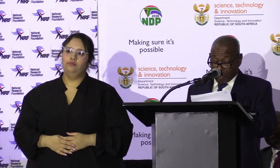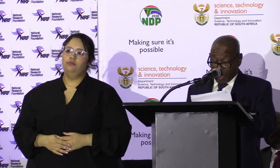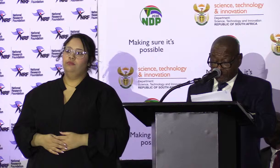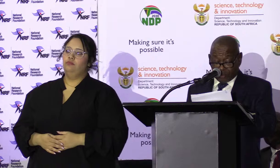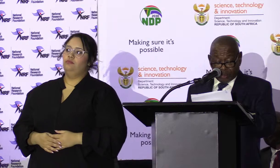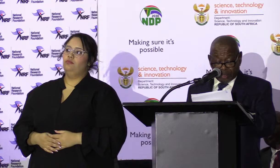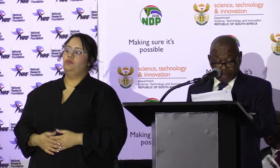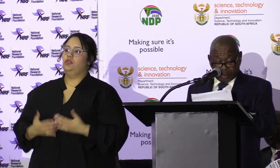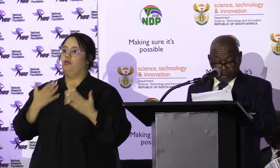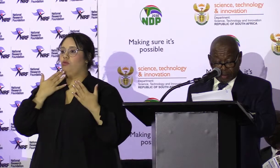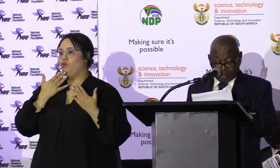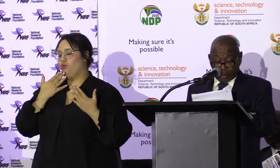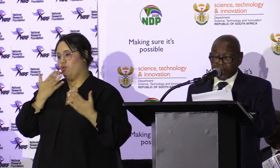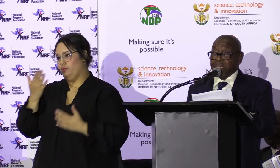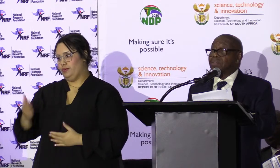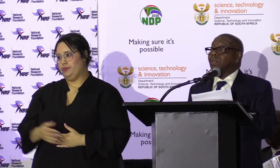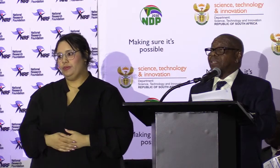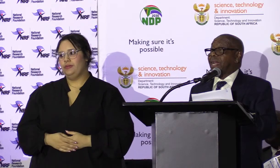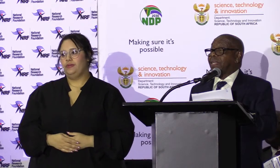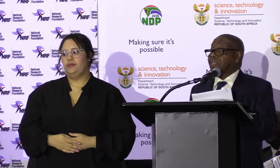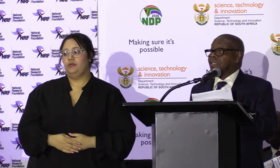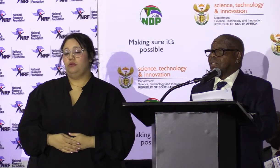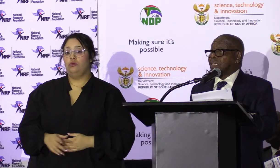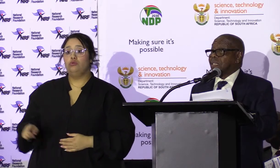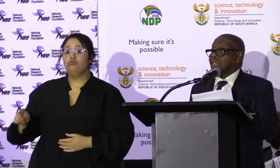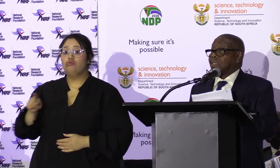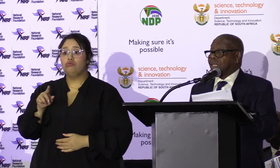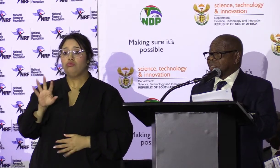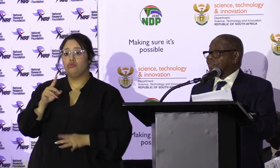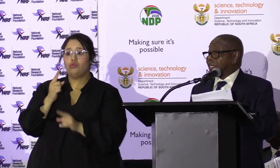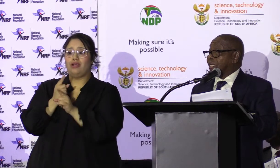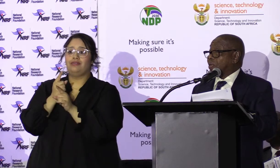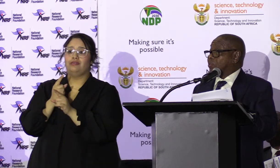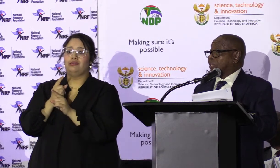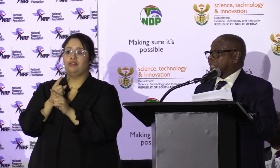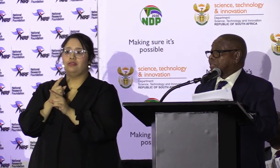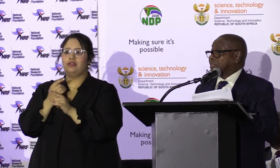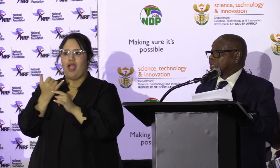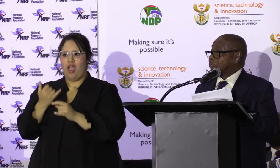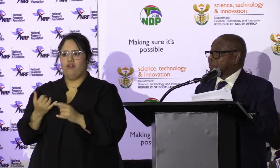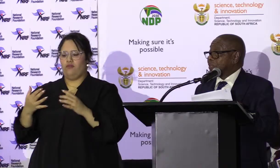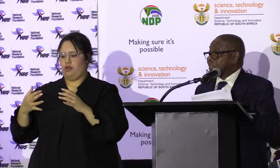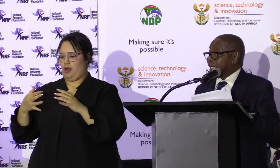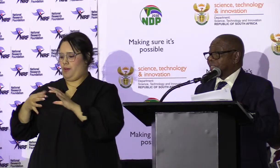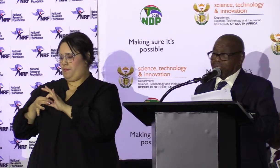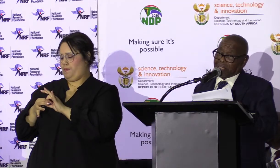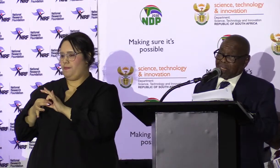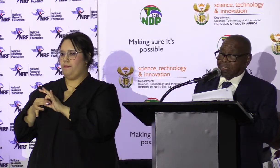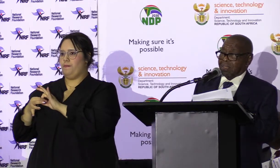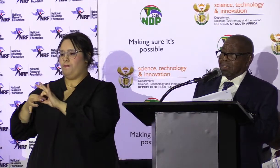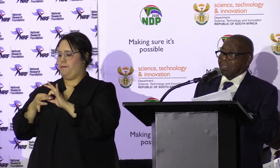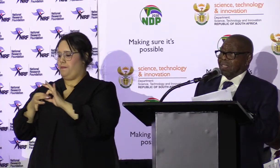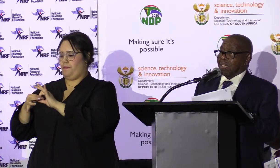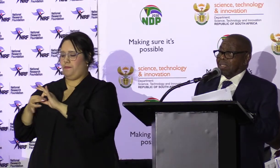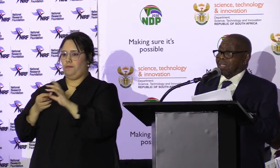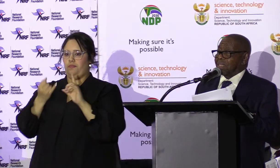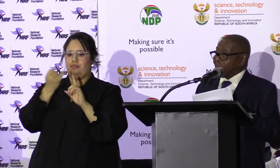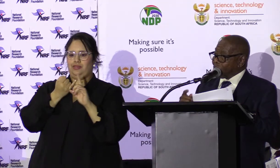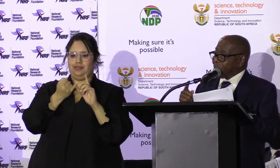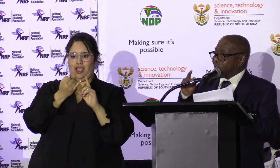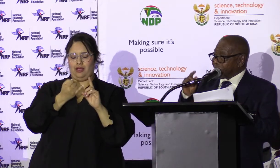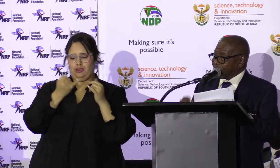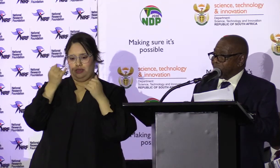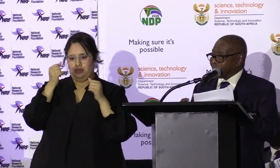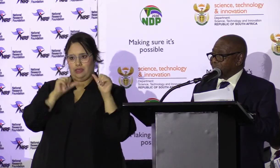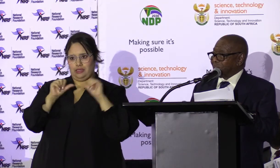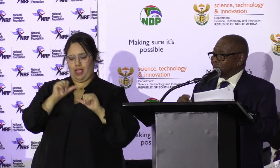Thank you very much for that. Indeed, you are right. There is a very close relationship between science and arts. That's